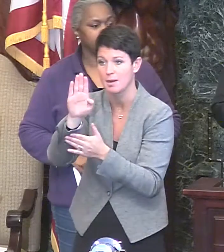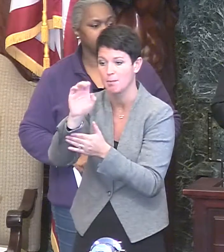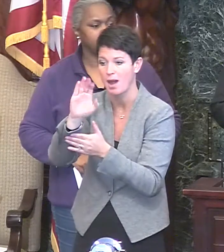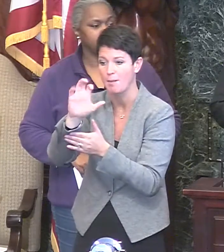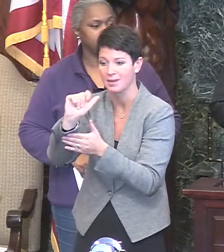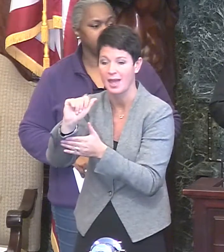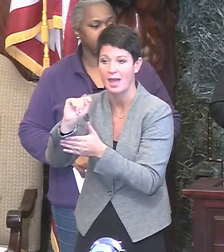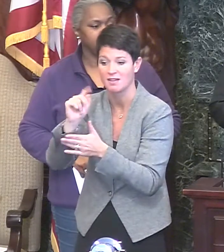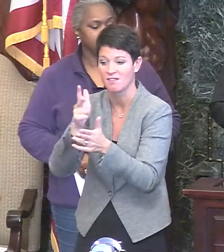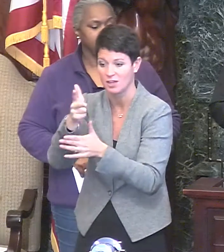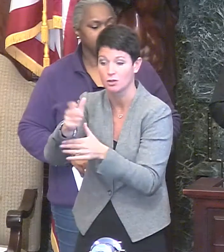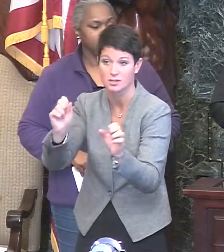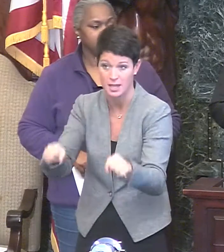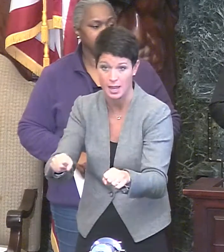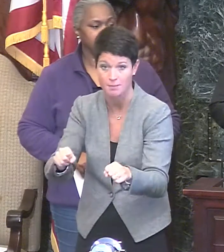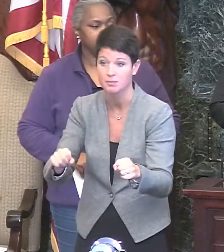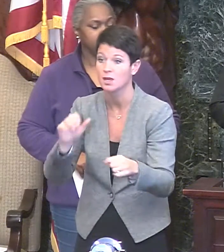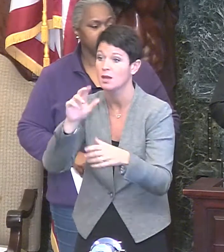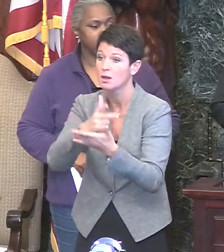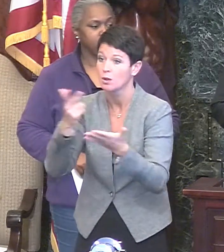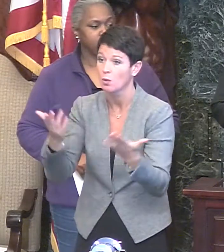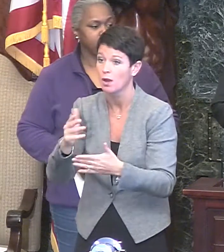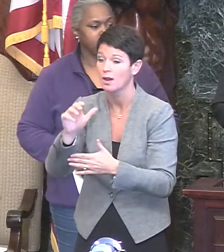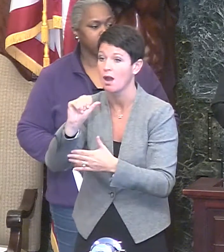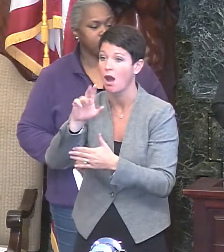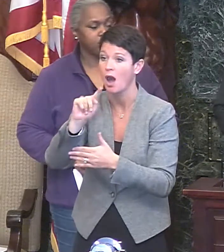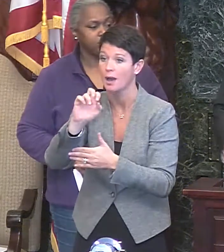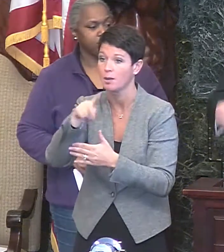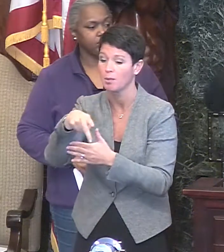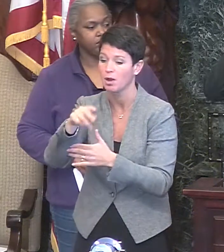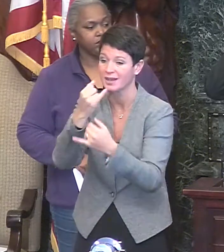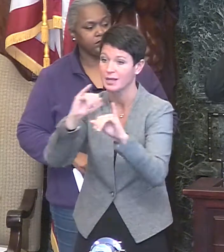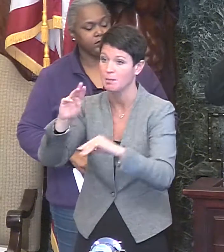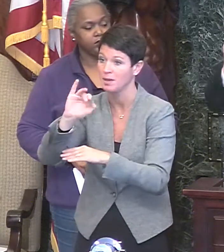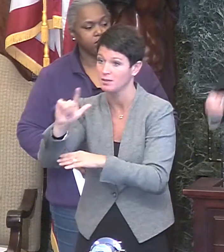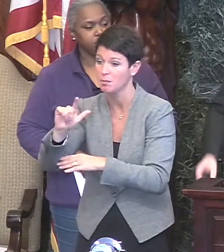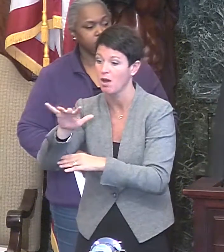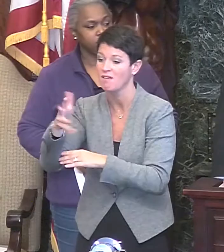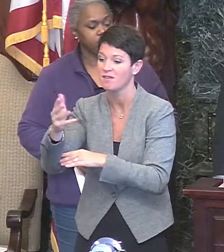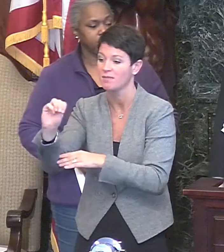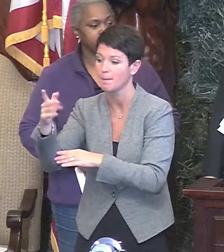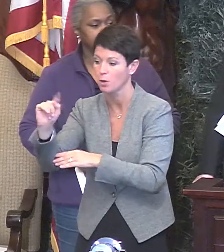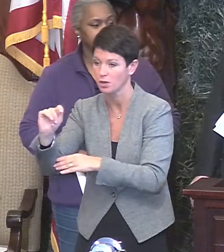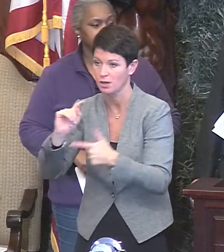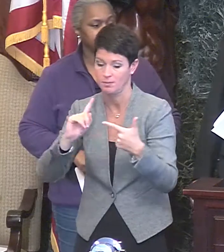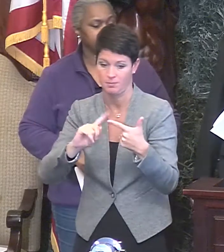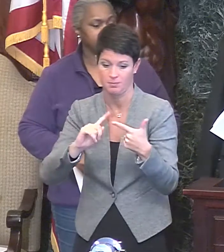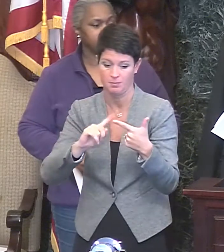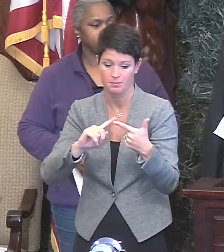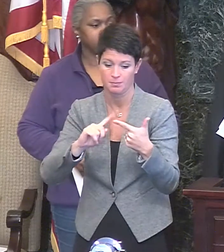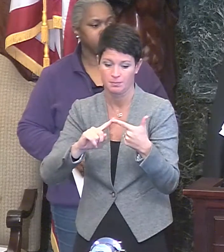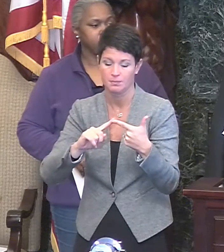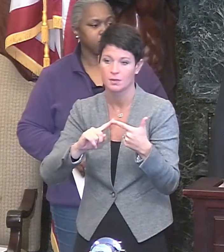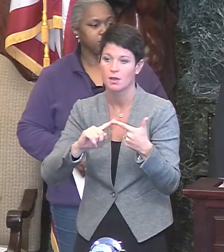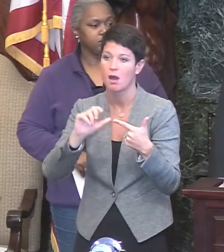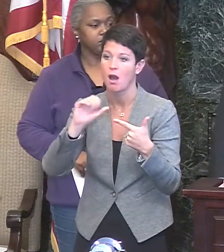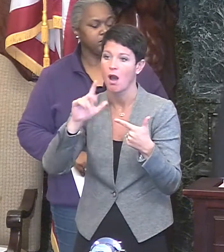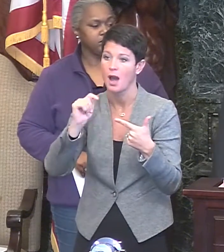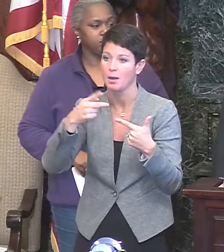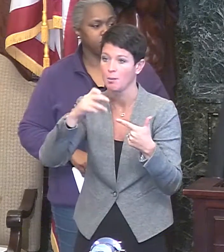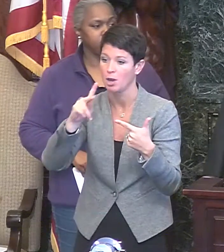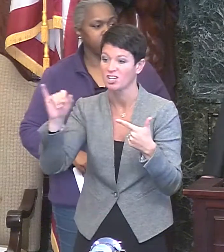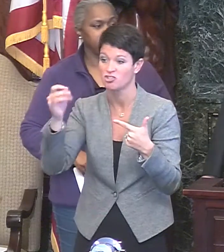them. The authority garages are the Auto Park at Independence Mall, which is at 5th and Market, the Auto Park